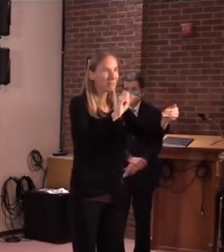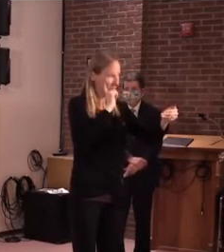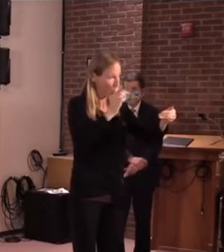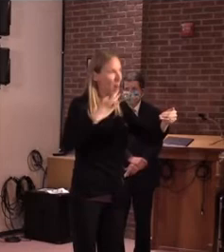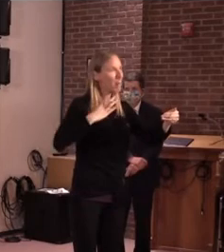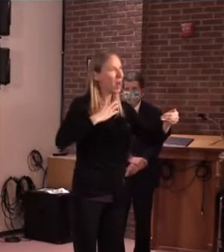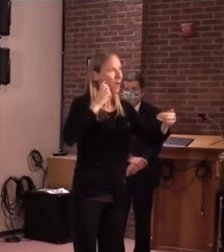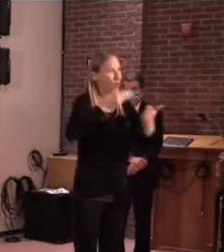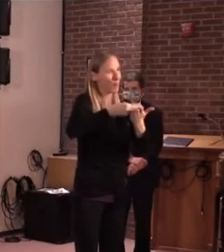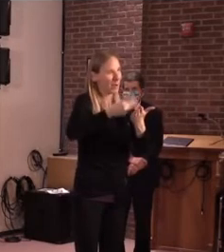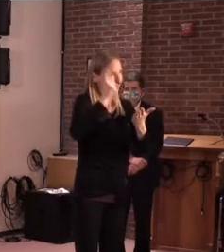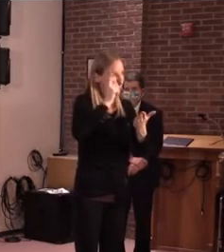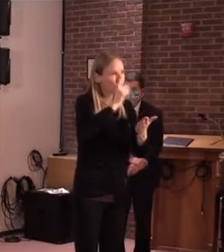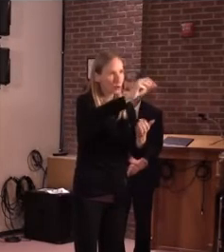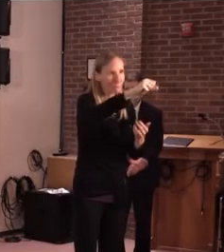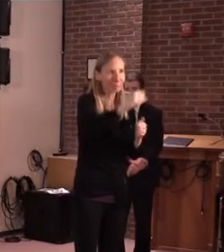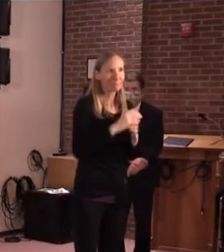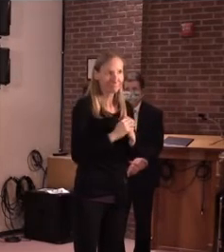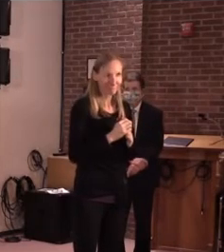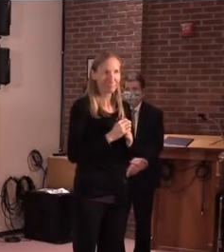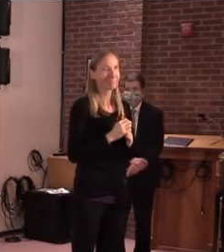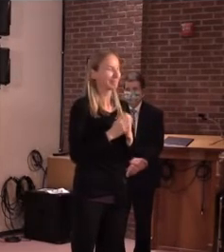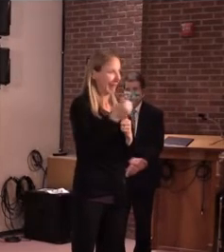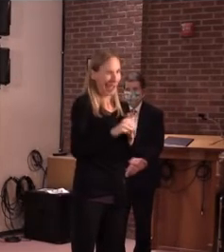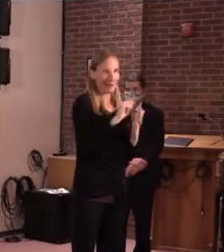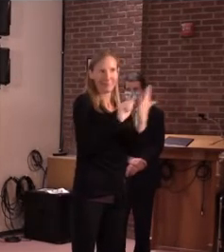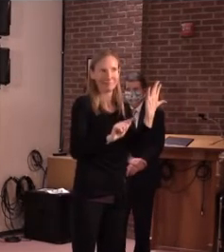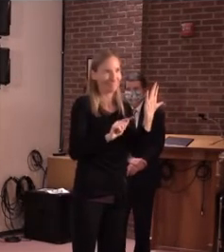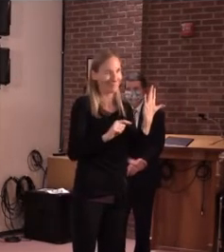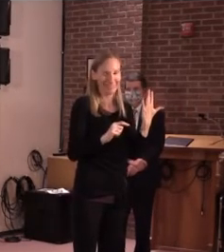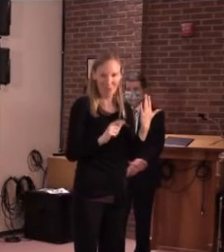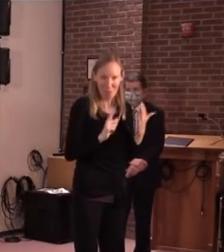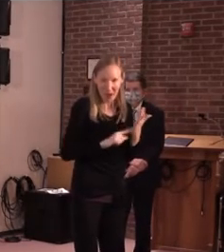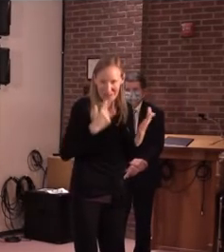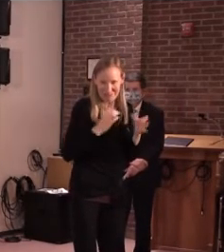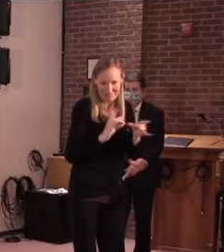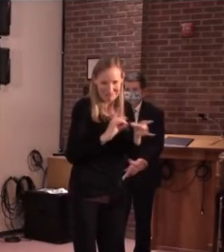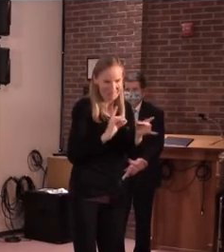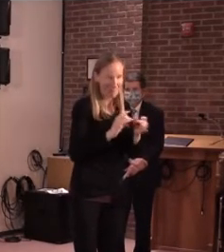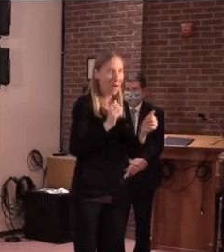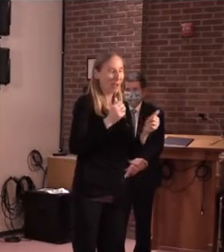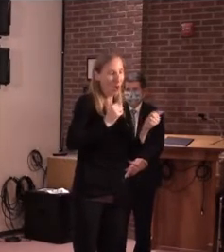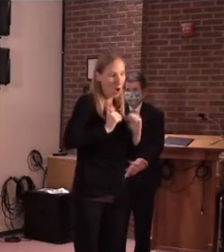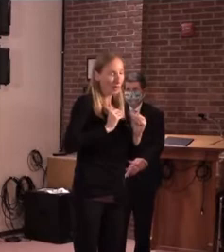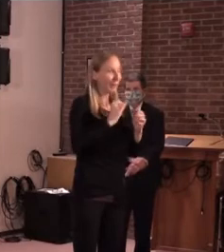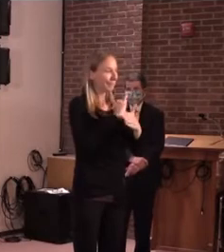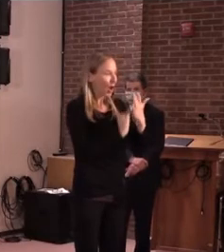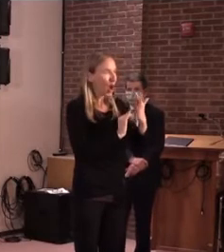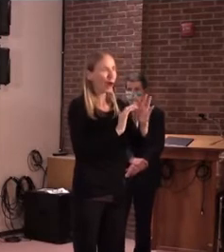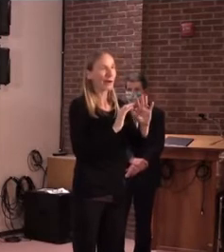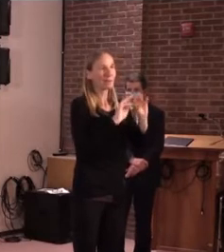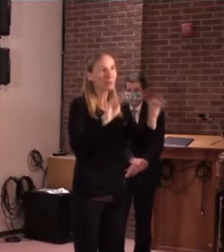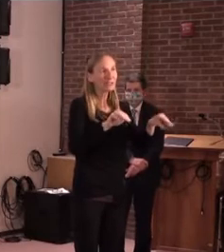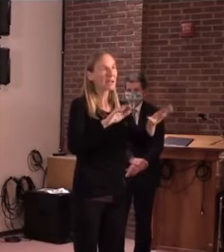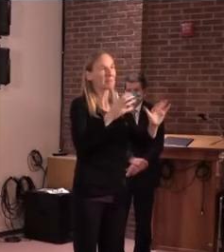would speak to the arts, theaters. I can't remember what else you named, but yes, the answer is yes.